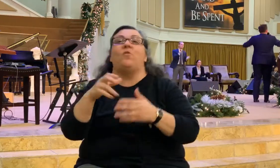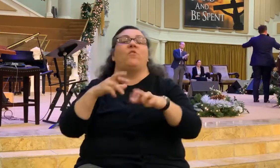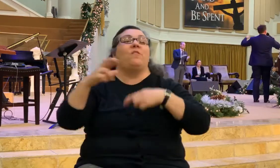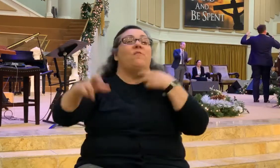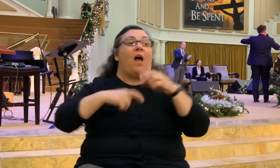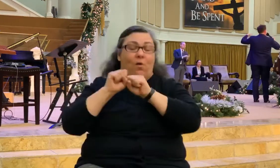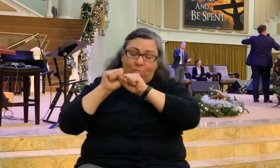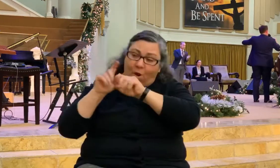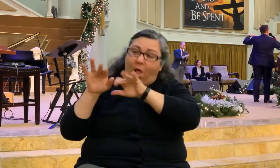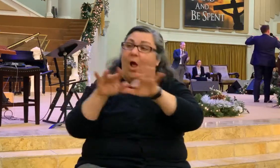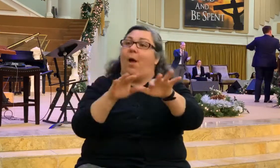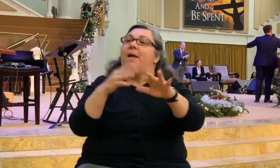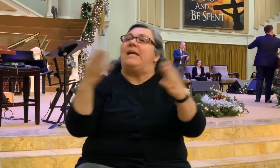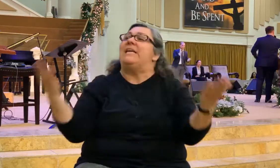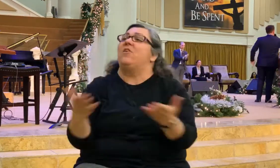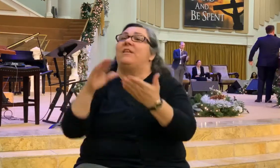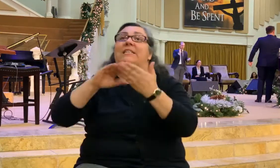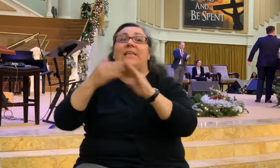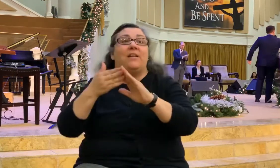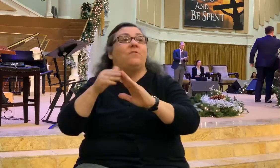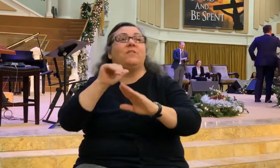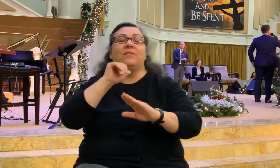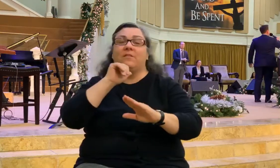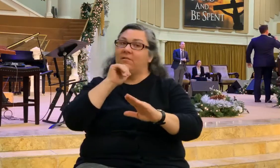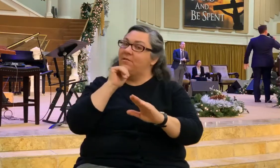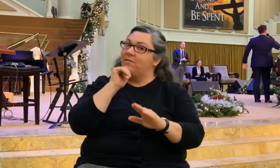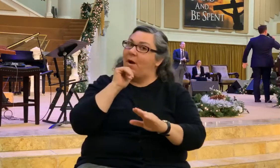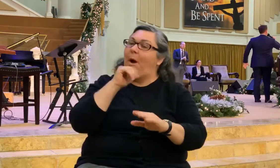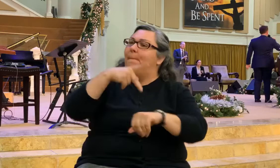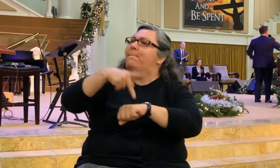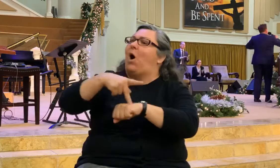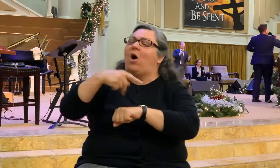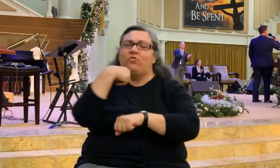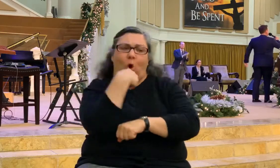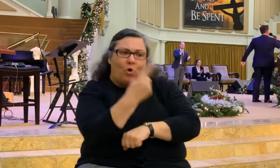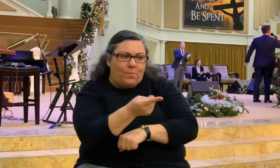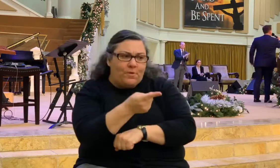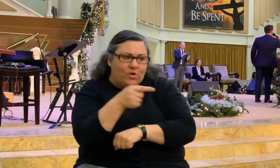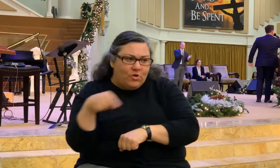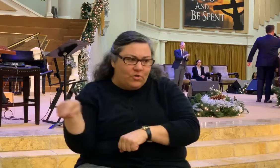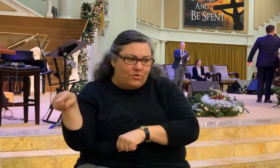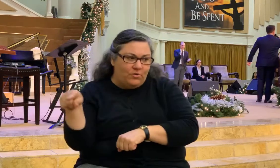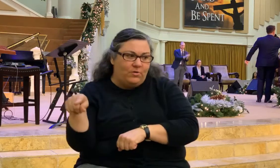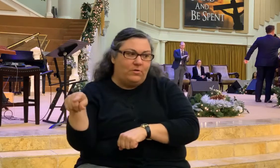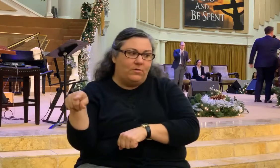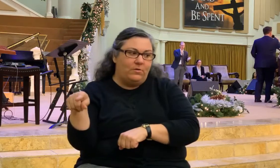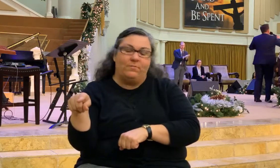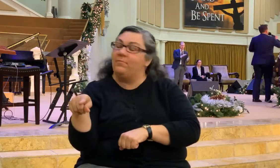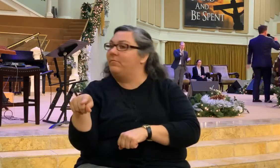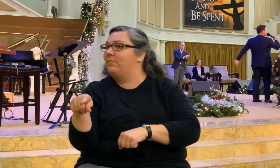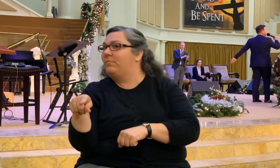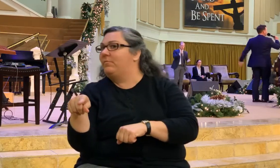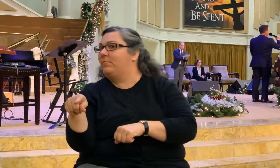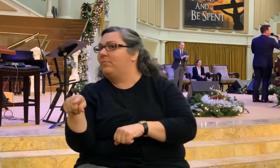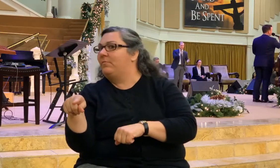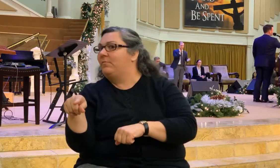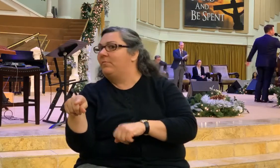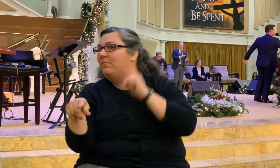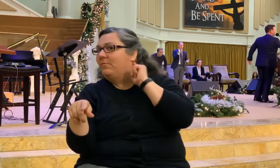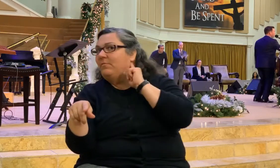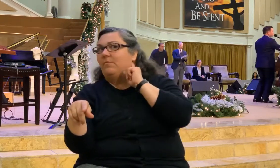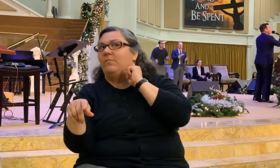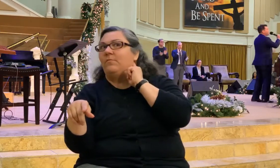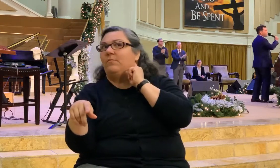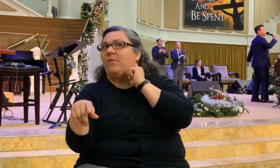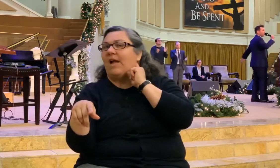market, because this thing was not done in a corner. Paul told him, "You don't know where this thing came from, and you don't know where this